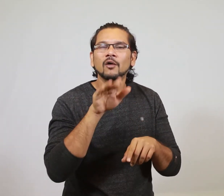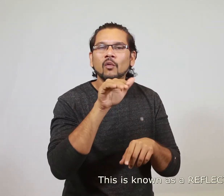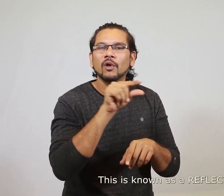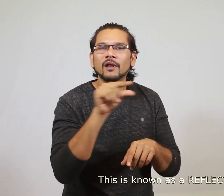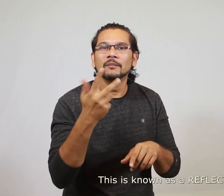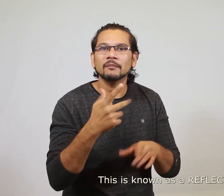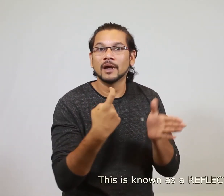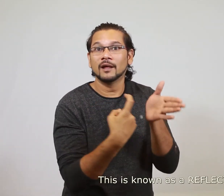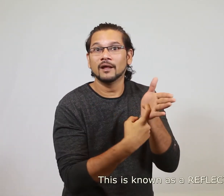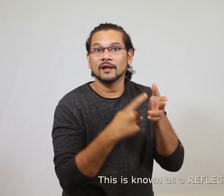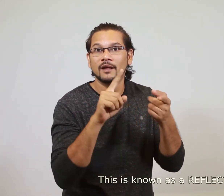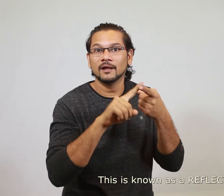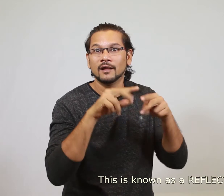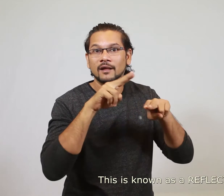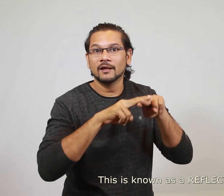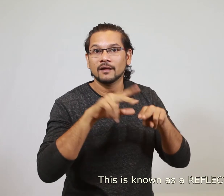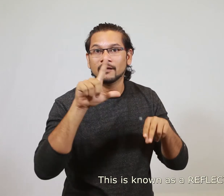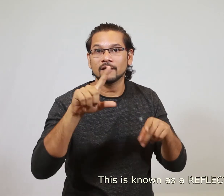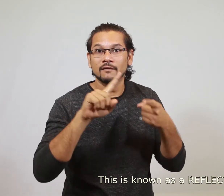This is known as reflection.